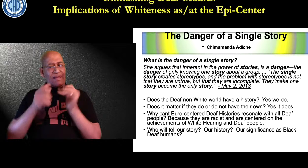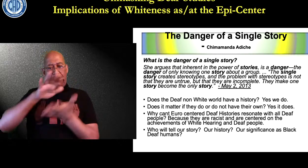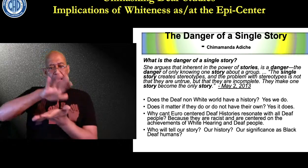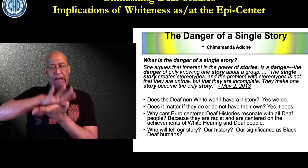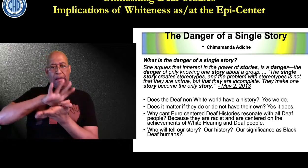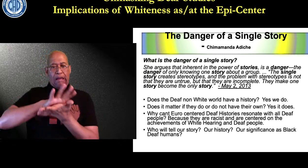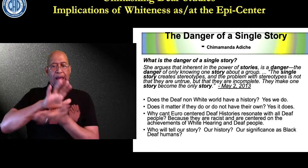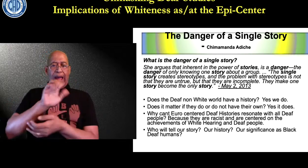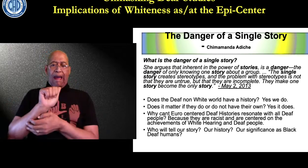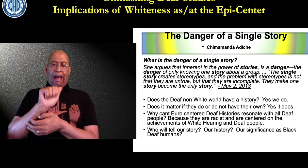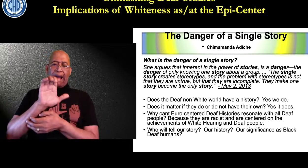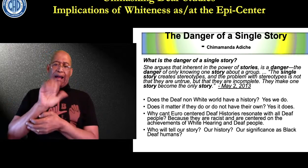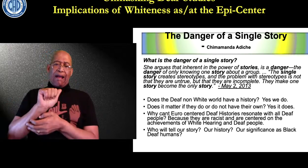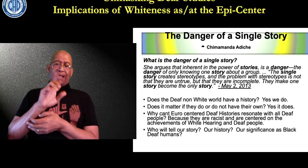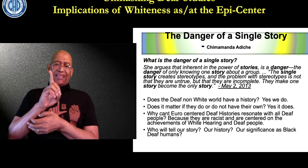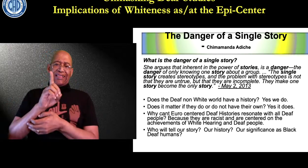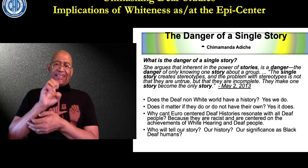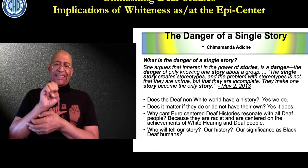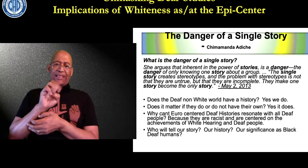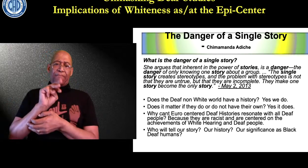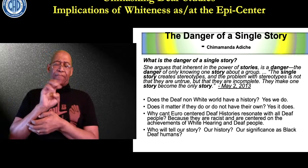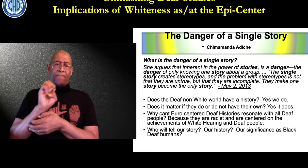And then I realized